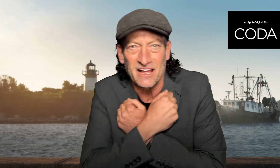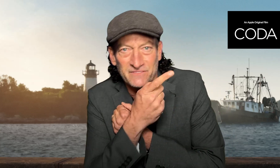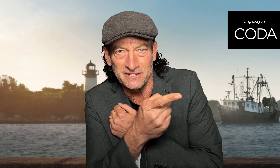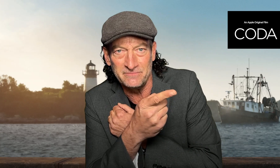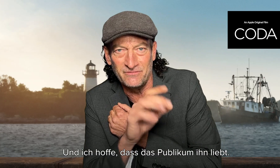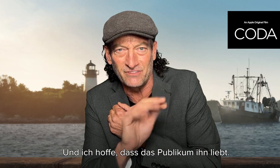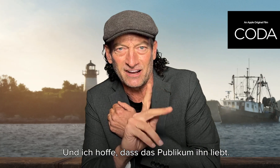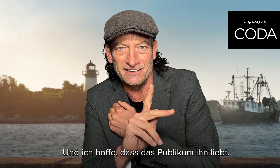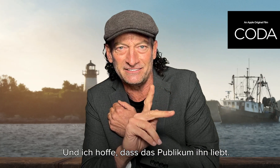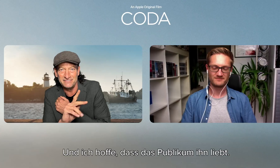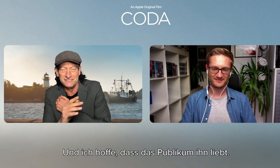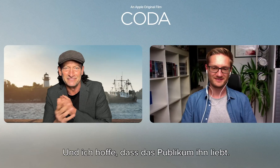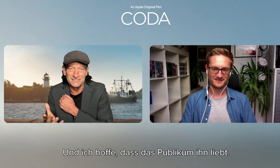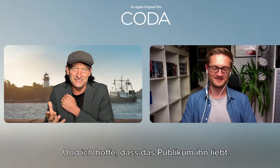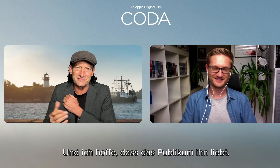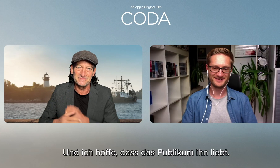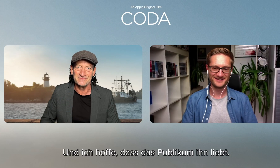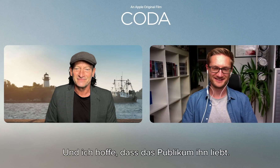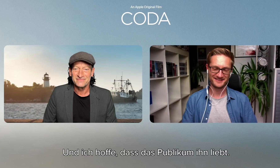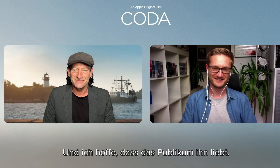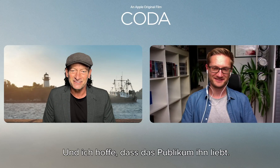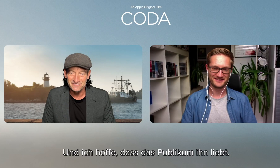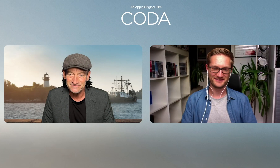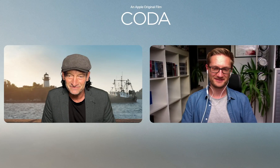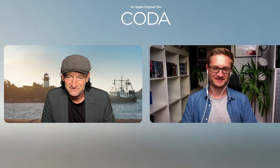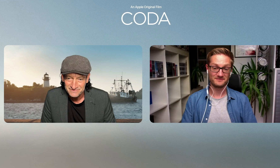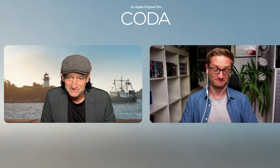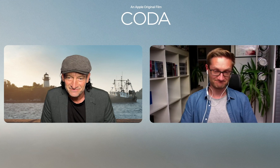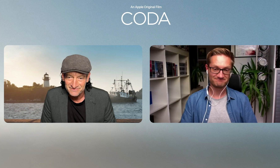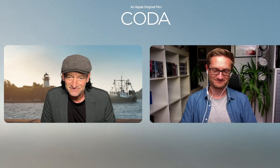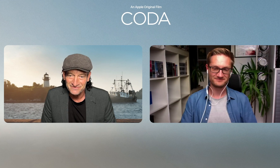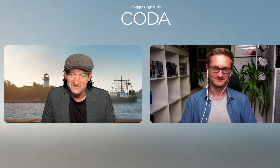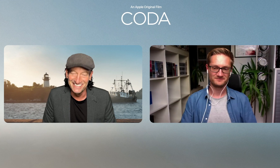Frank. And I hope that the audience loves him.